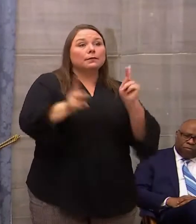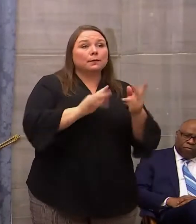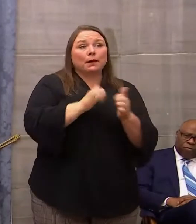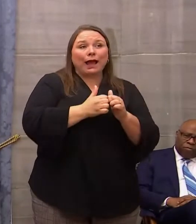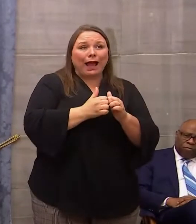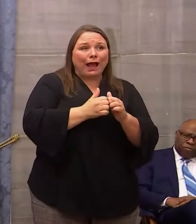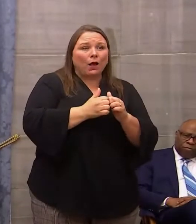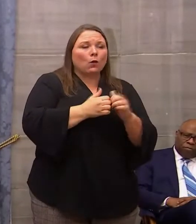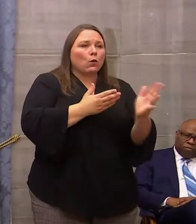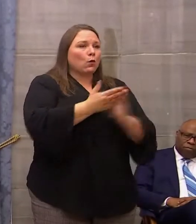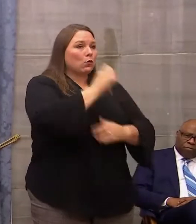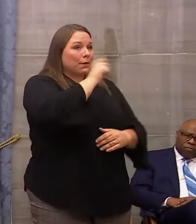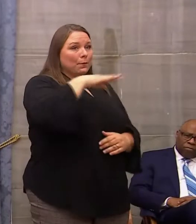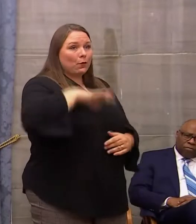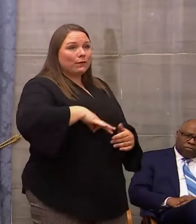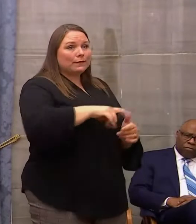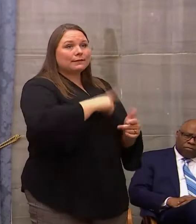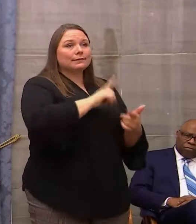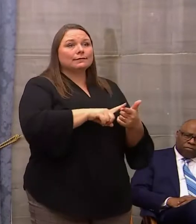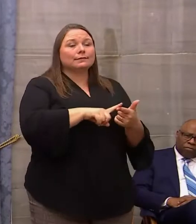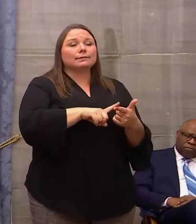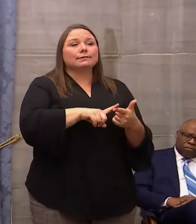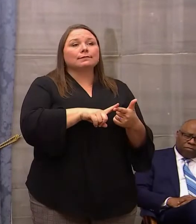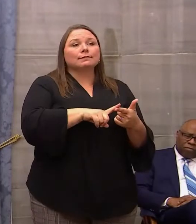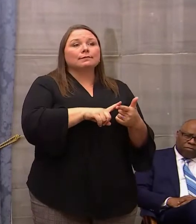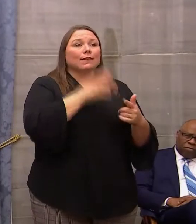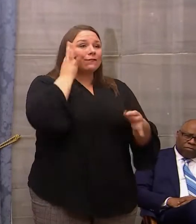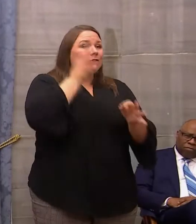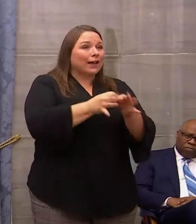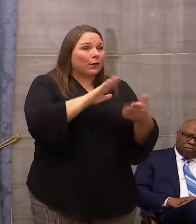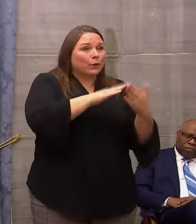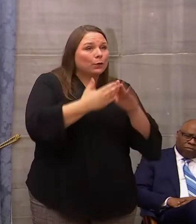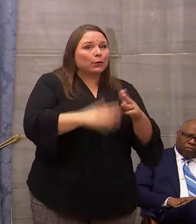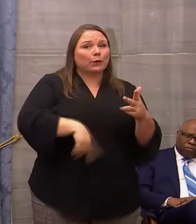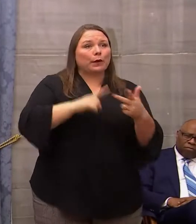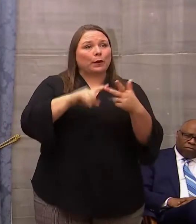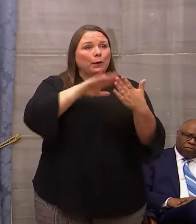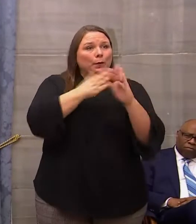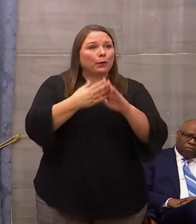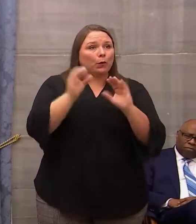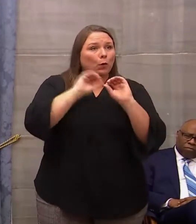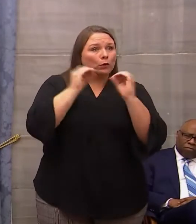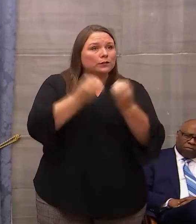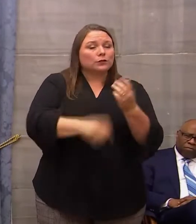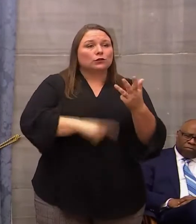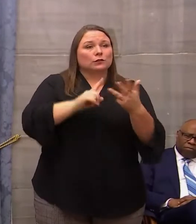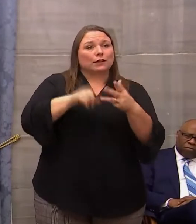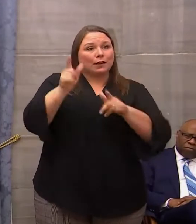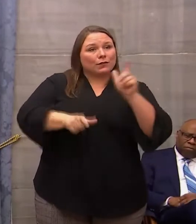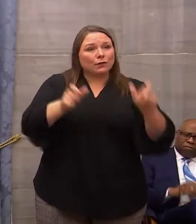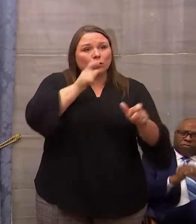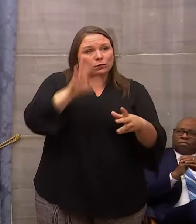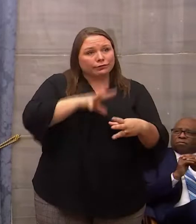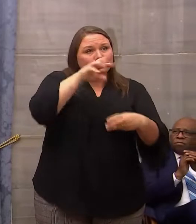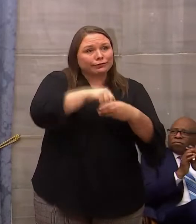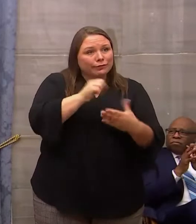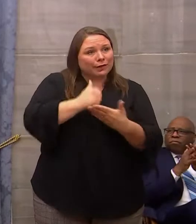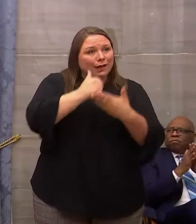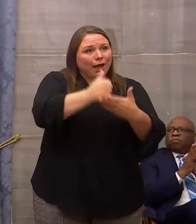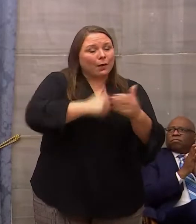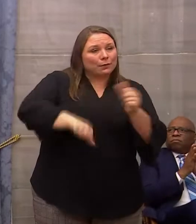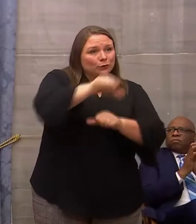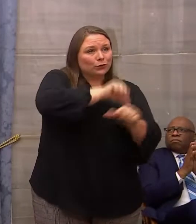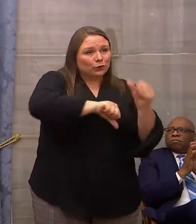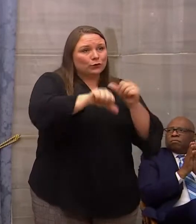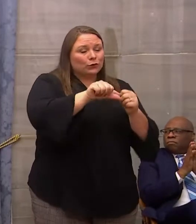through nonprofits, through faith community, through community organizations, through individuals that are engaged in helping their